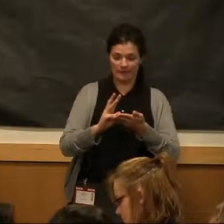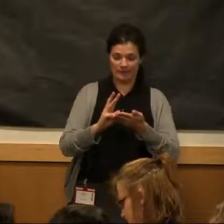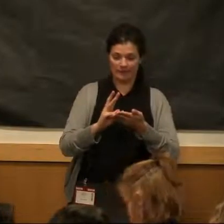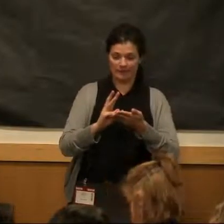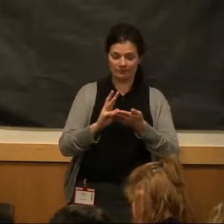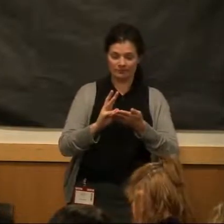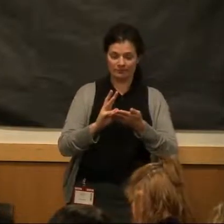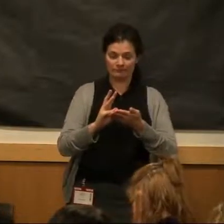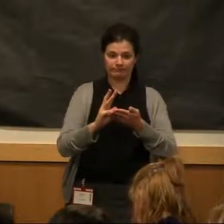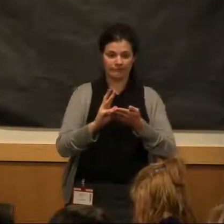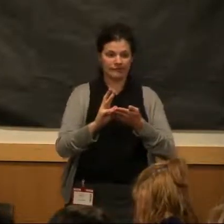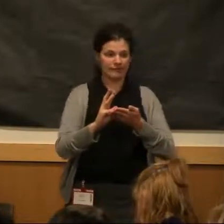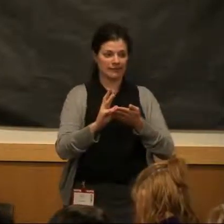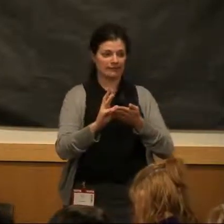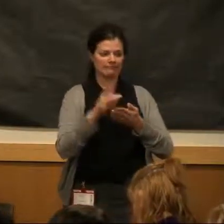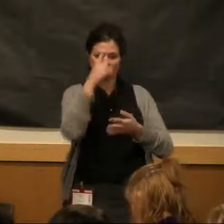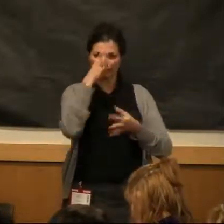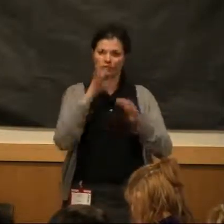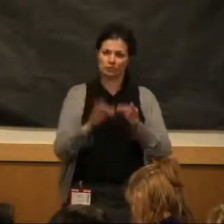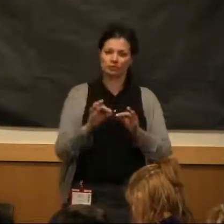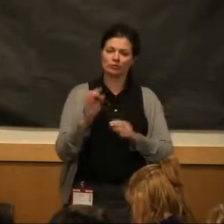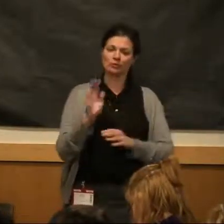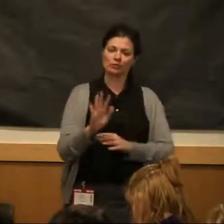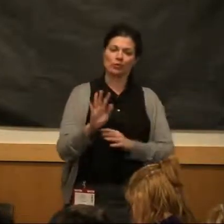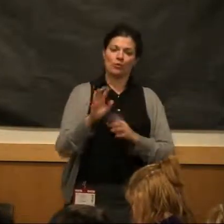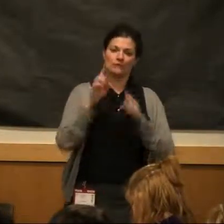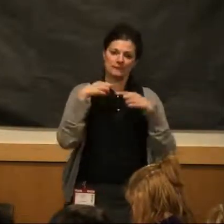the remainder of your experience at college.